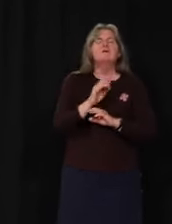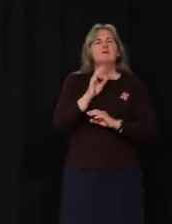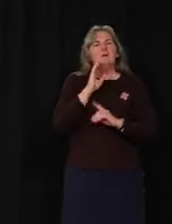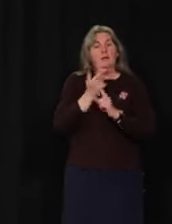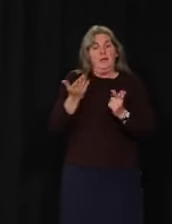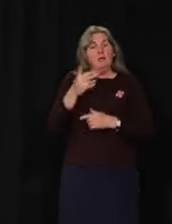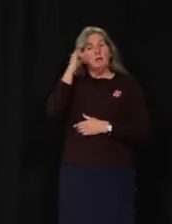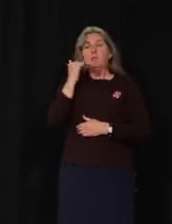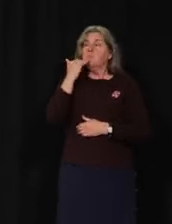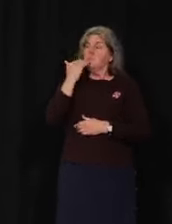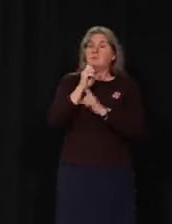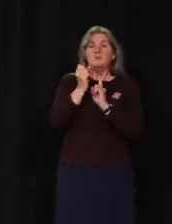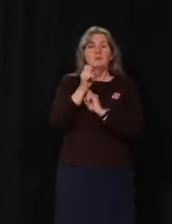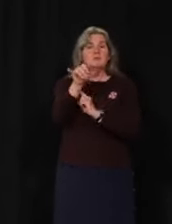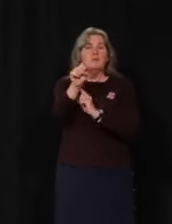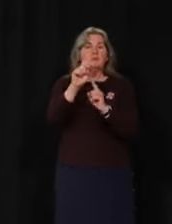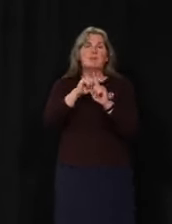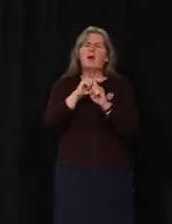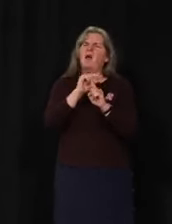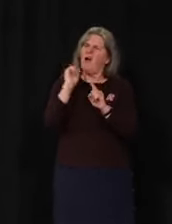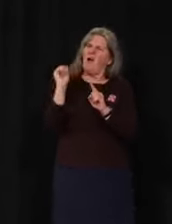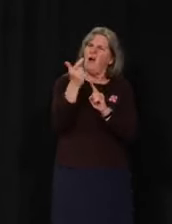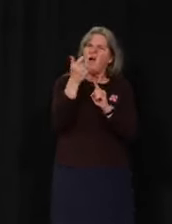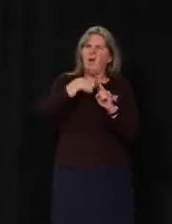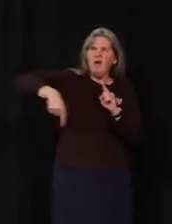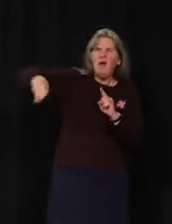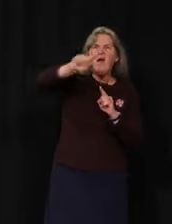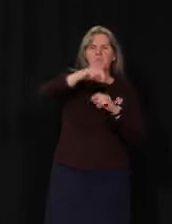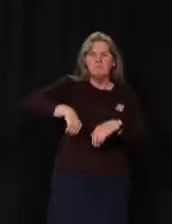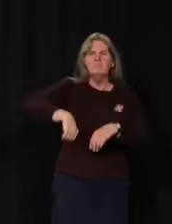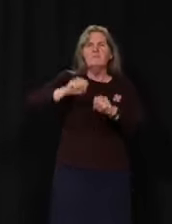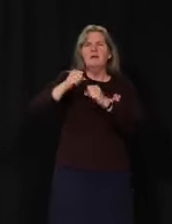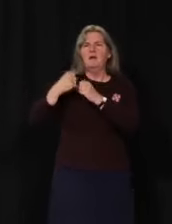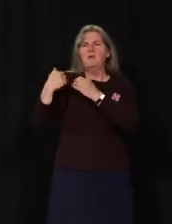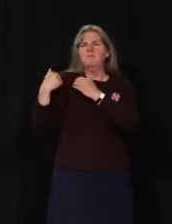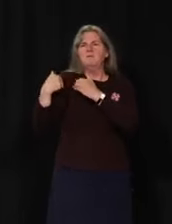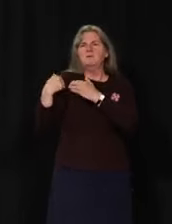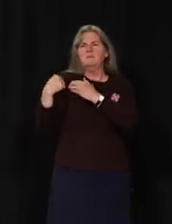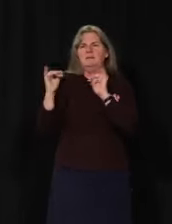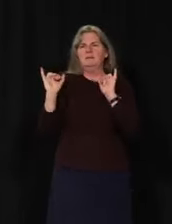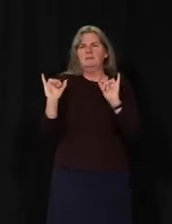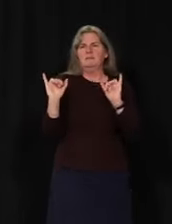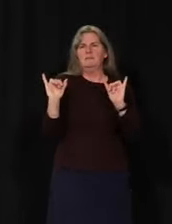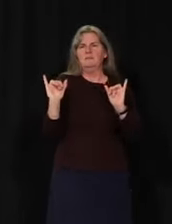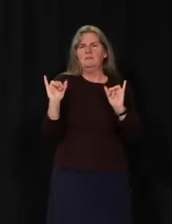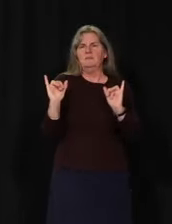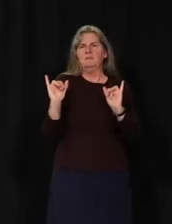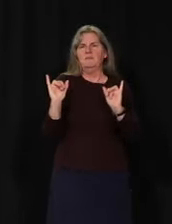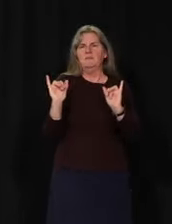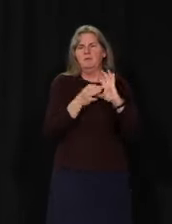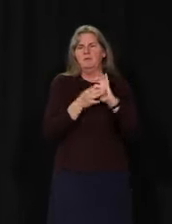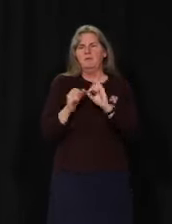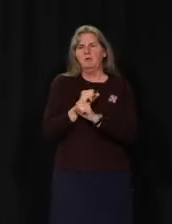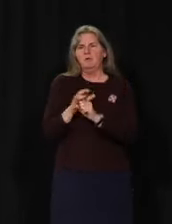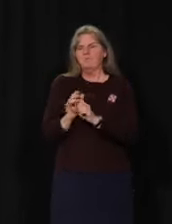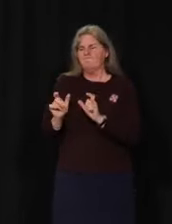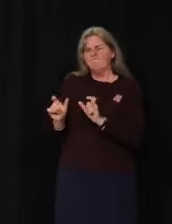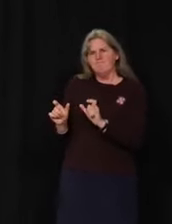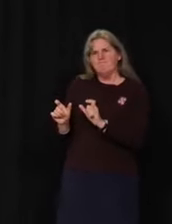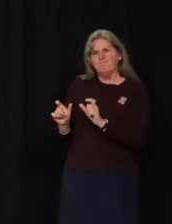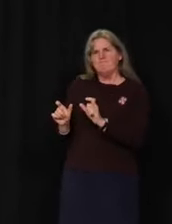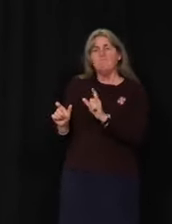in the Yukon, and we have a role to play, each and every one of us, in staying in a good position when it comes to COVID-19.